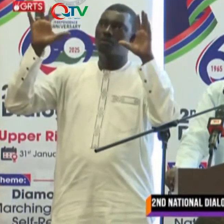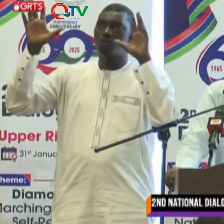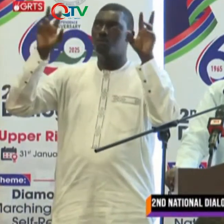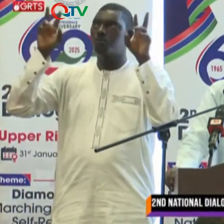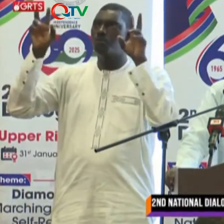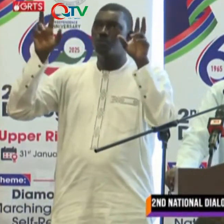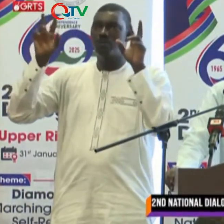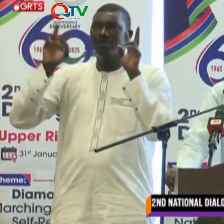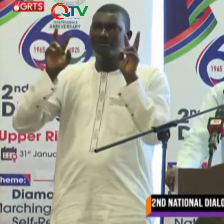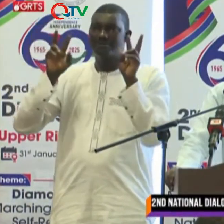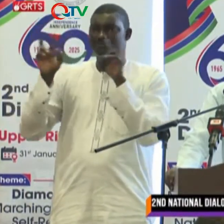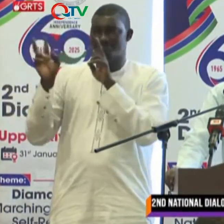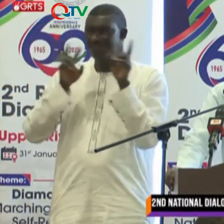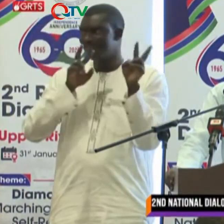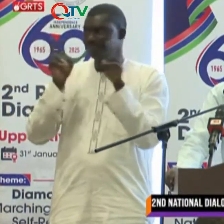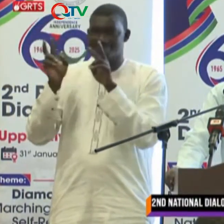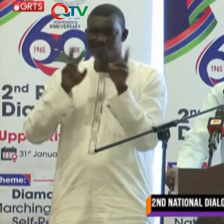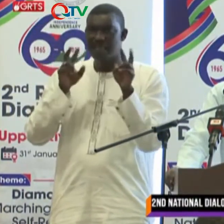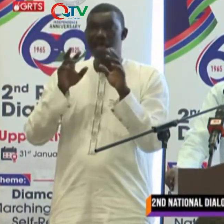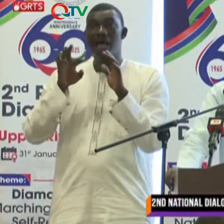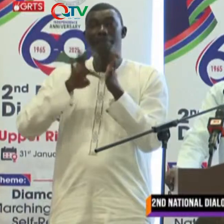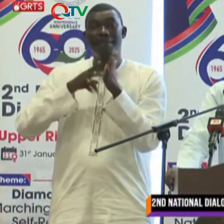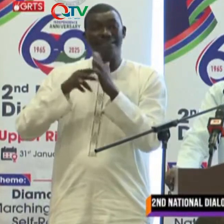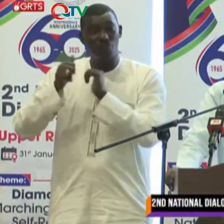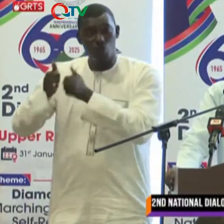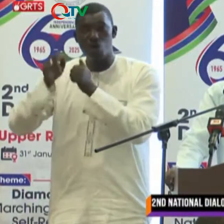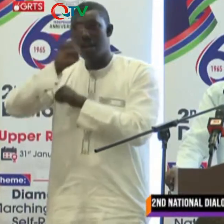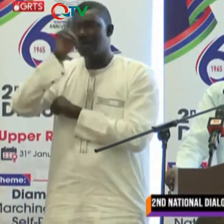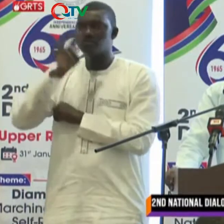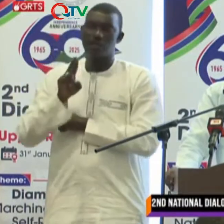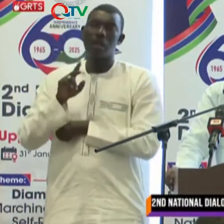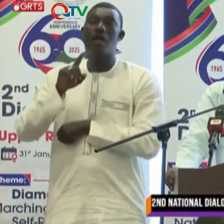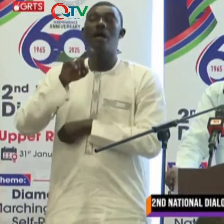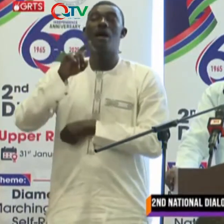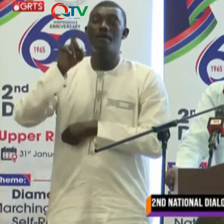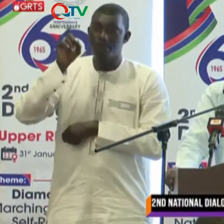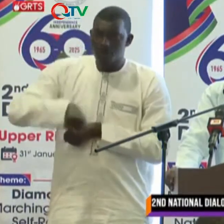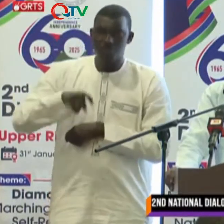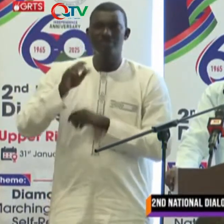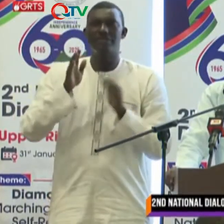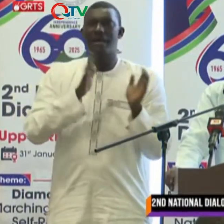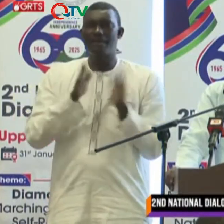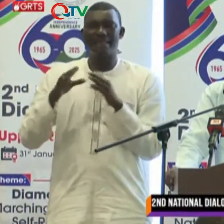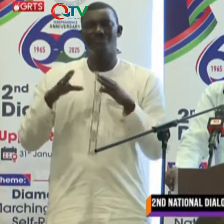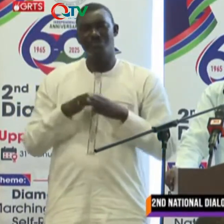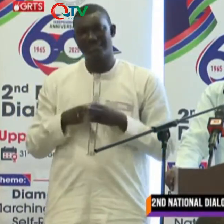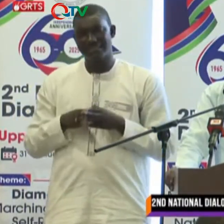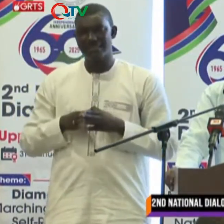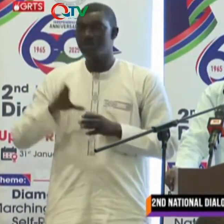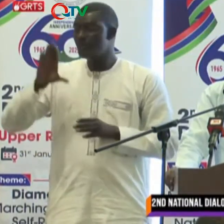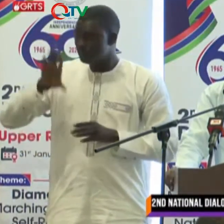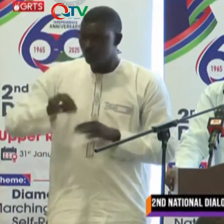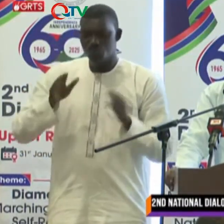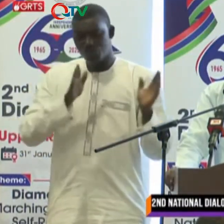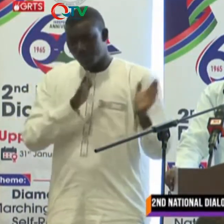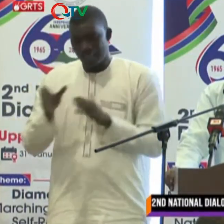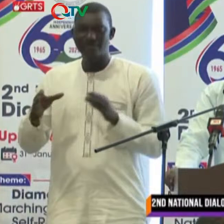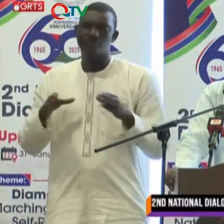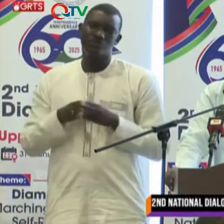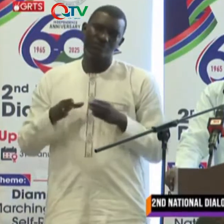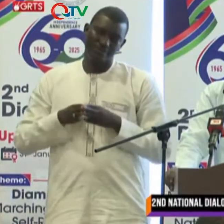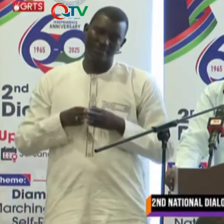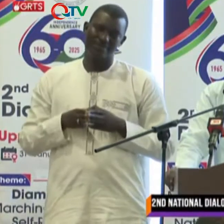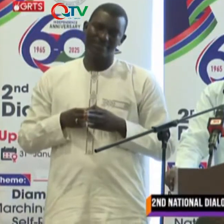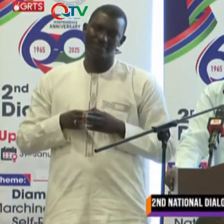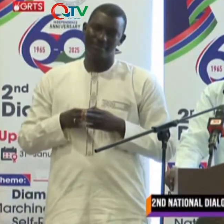To succeed in this endeavor, we must plan together, execute our plans together, and